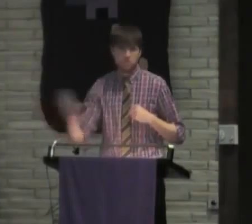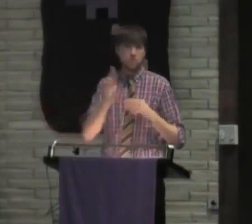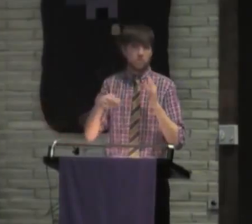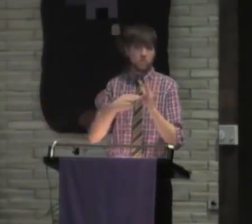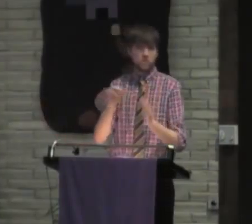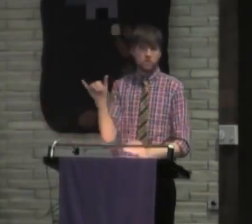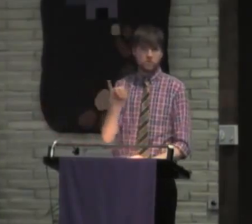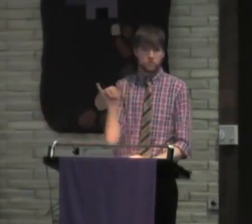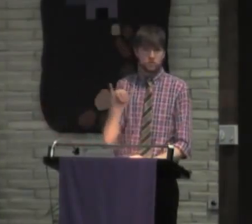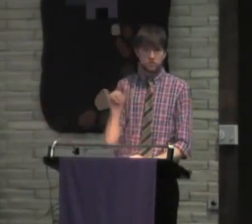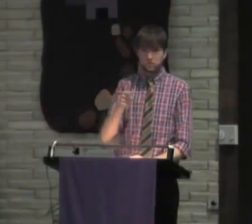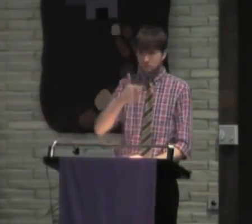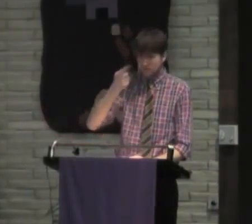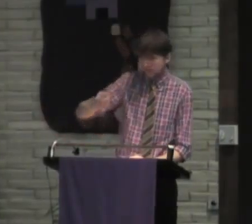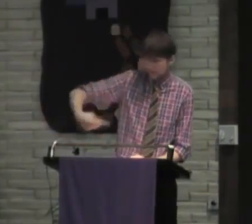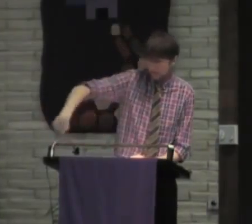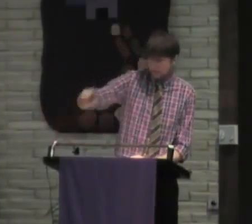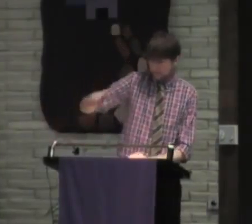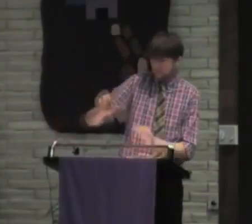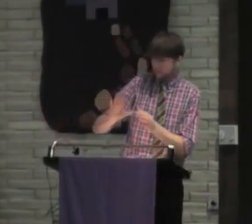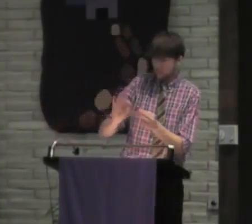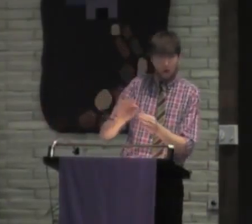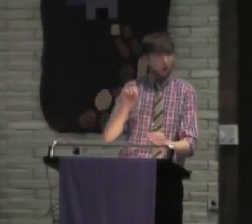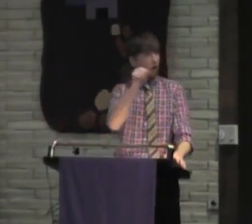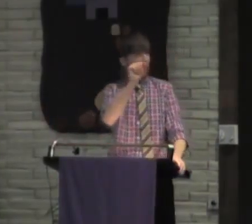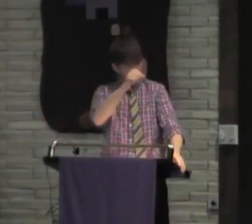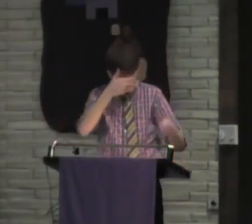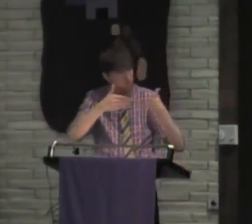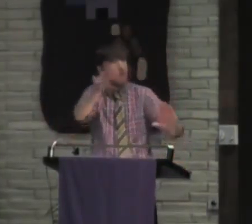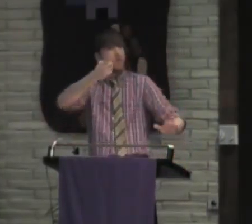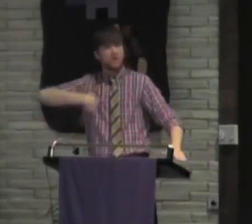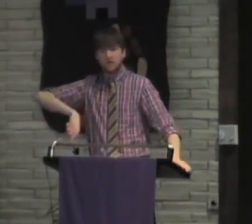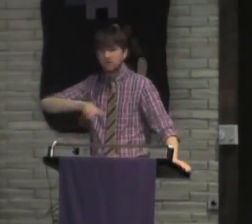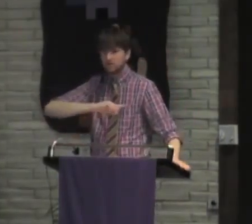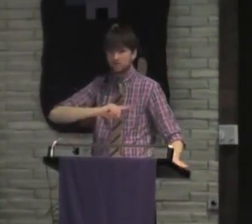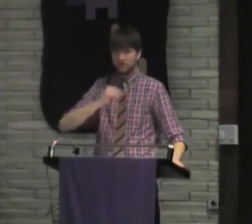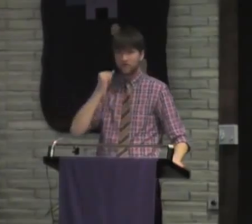We need to help other people. We need to help other people accept their roles